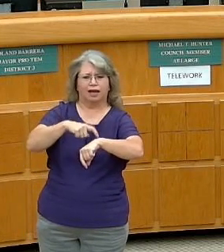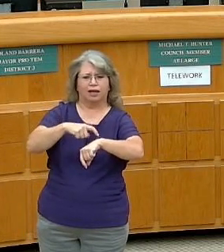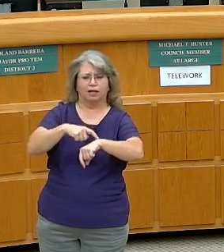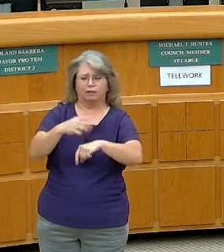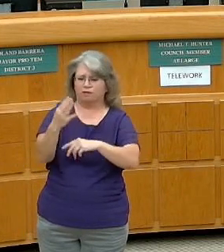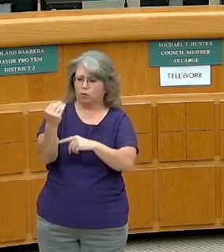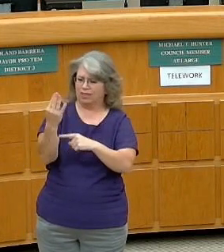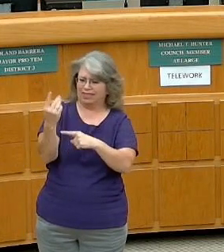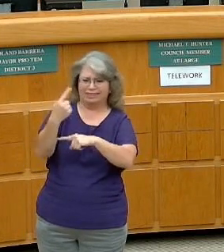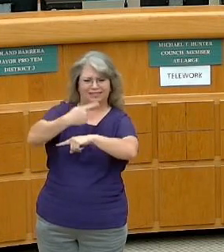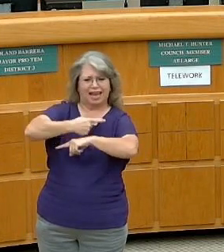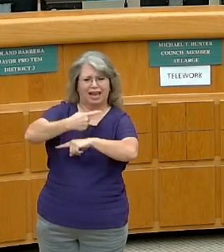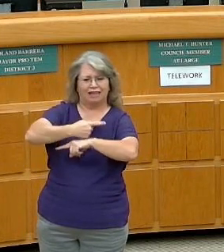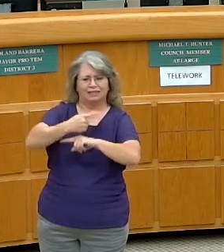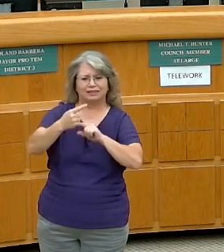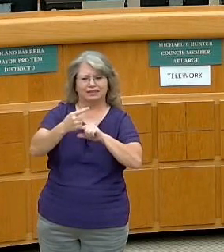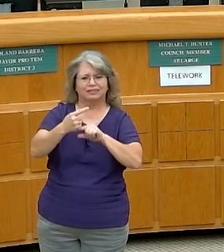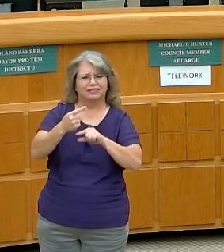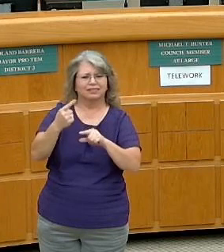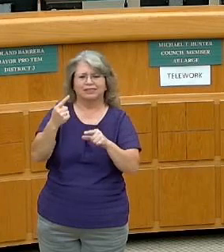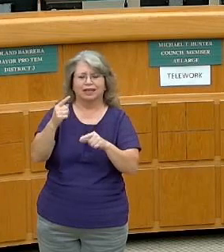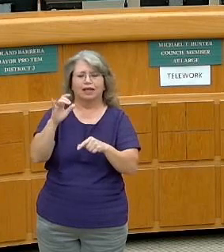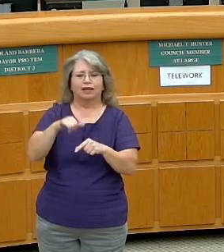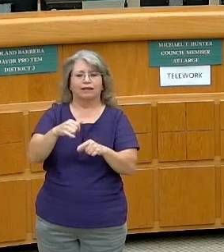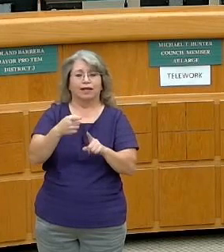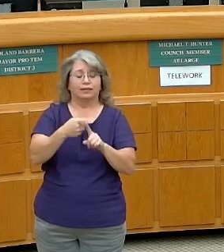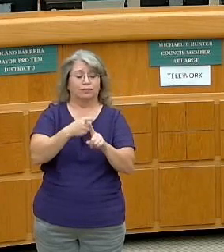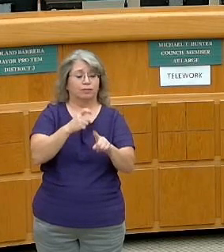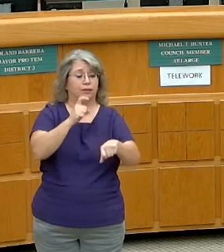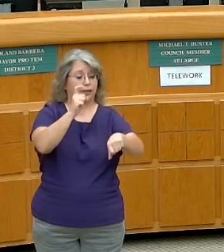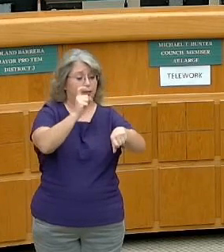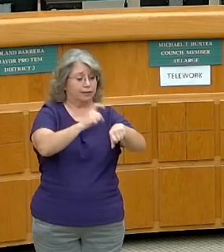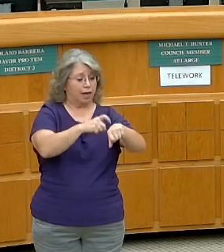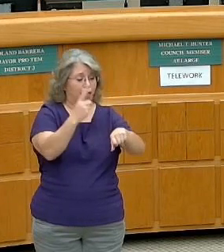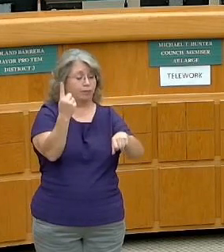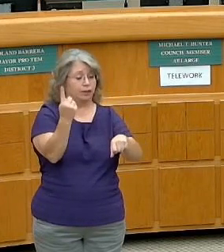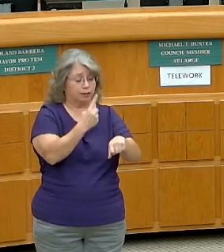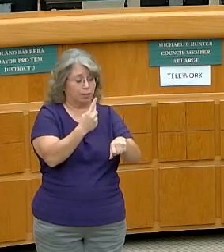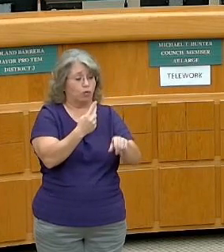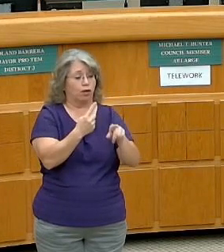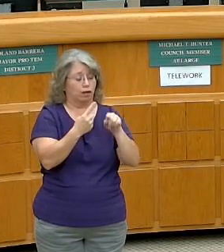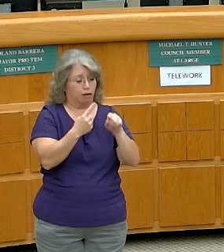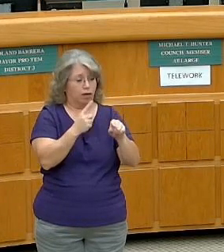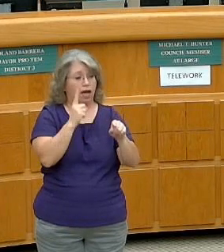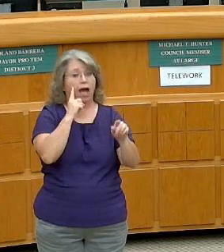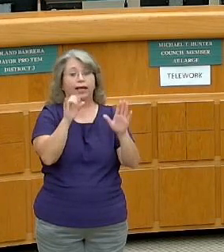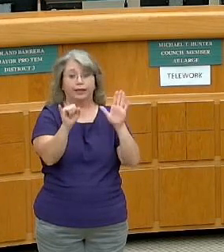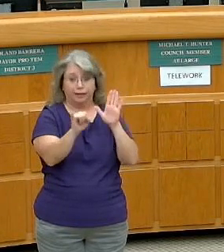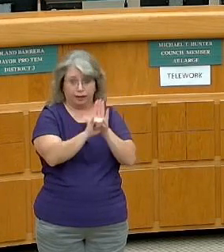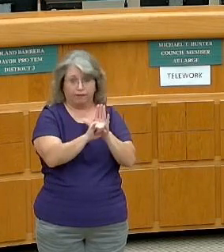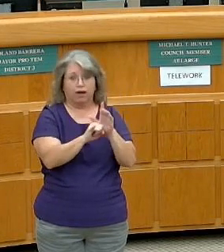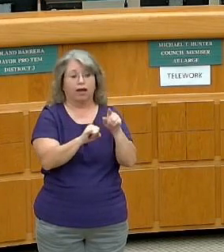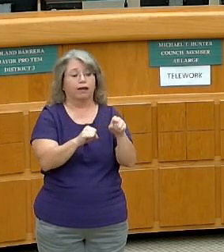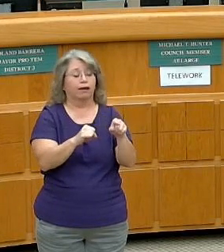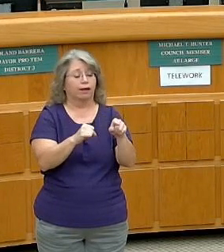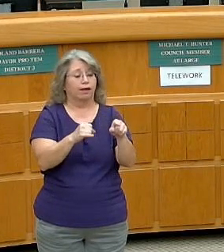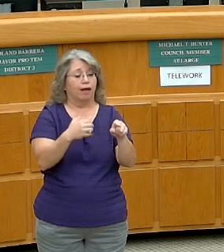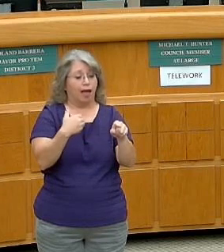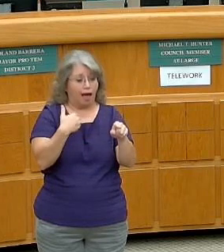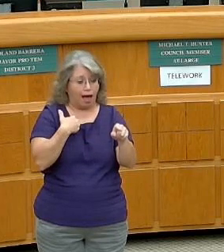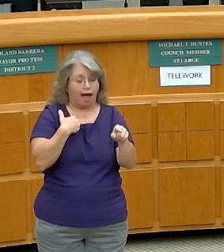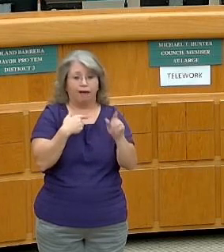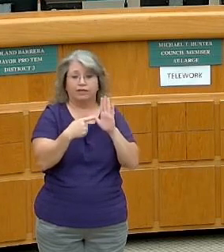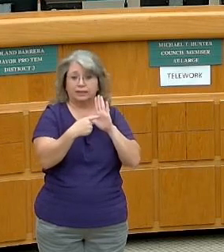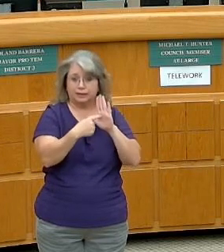that 14 days is from the time that somebody is identified as being a carrier or have